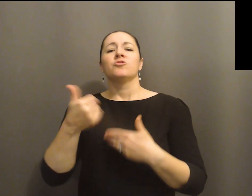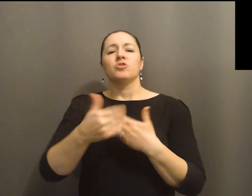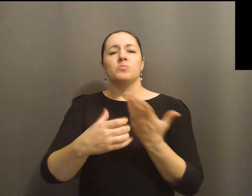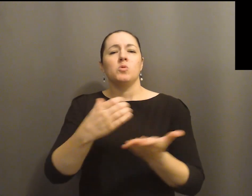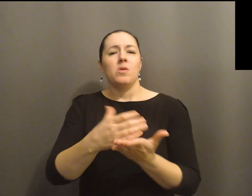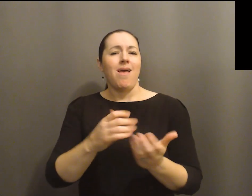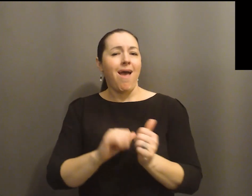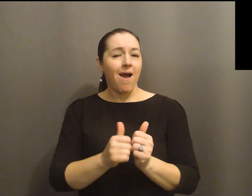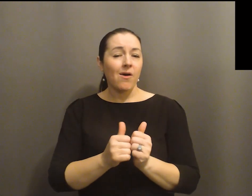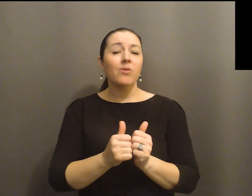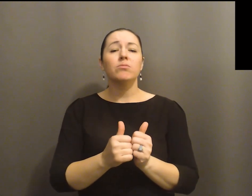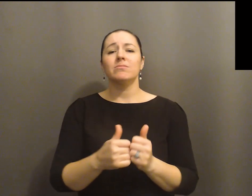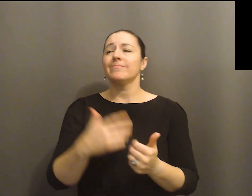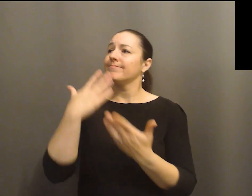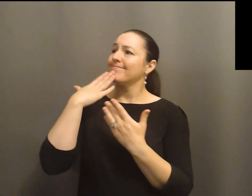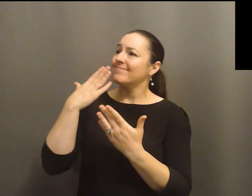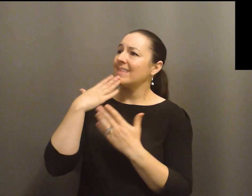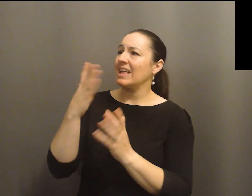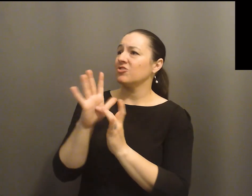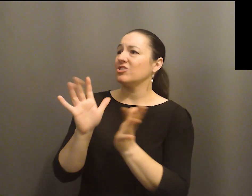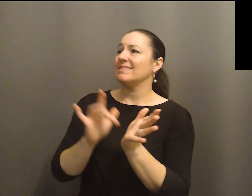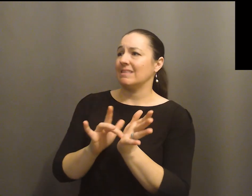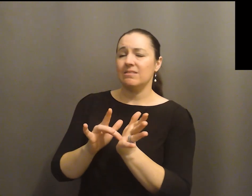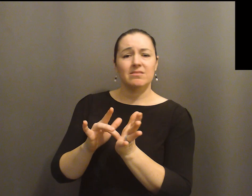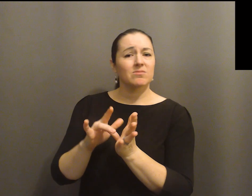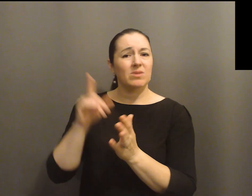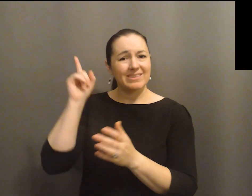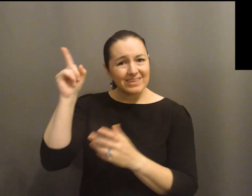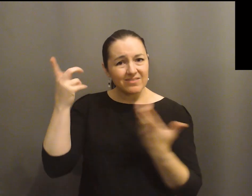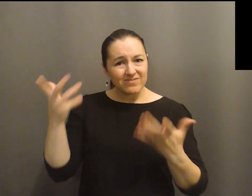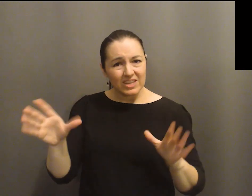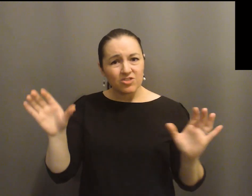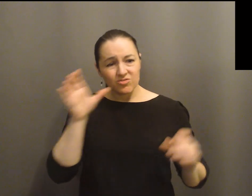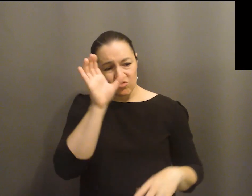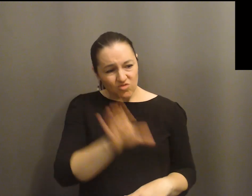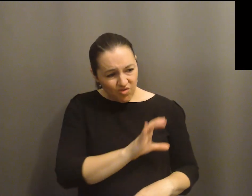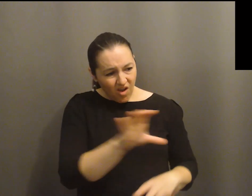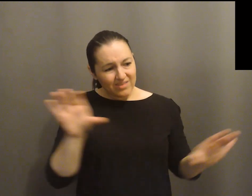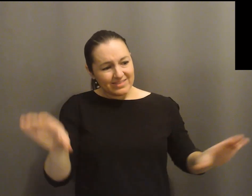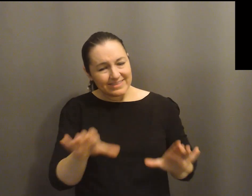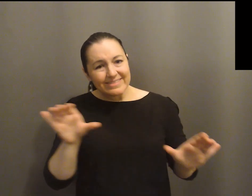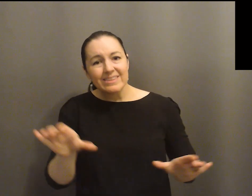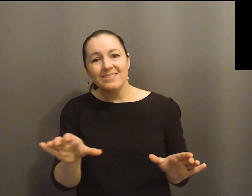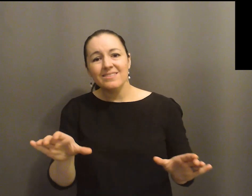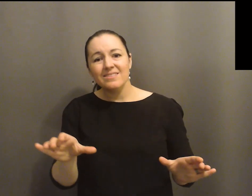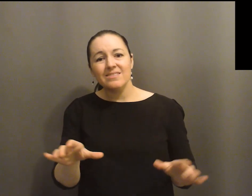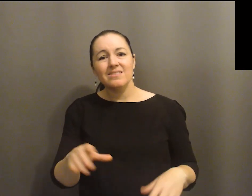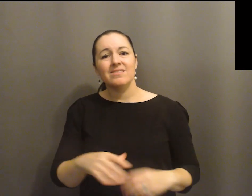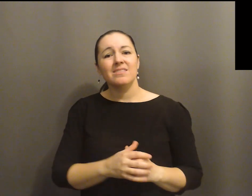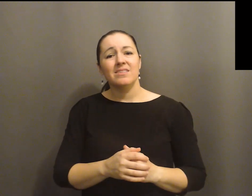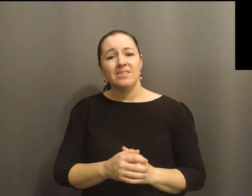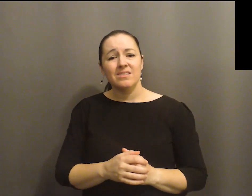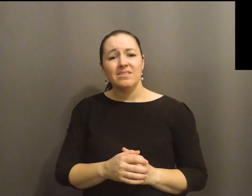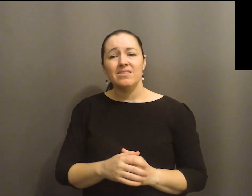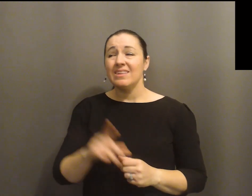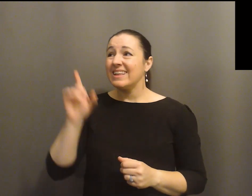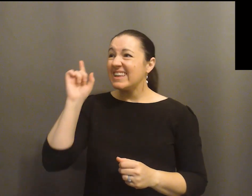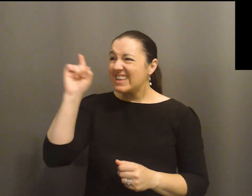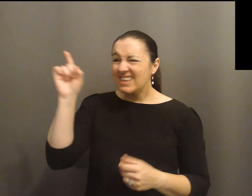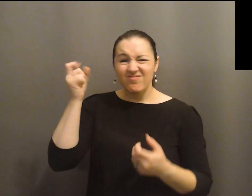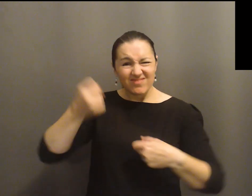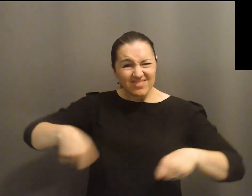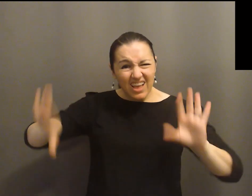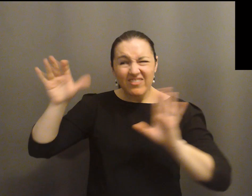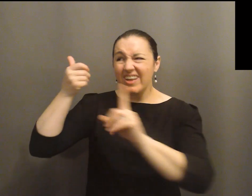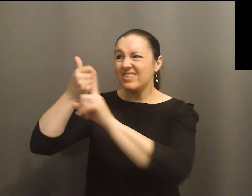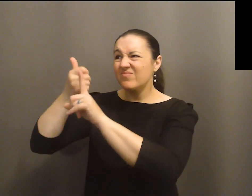I want us to take a minute And thank Jesus For what he's done For us on the cross That he paid the price For our sin And then had the power